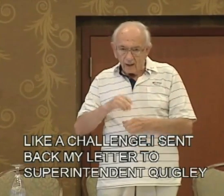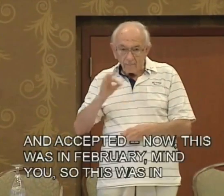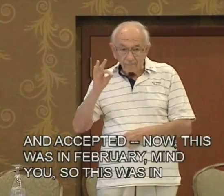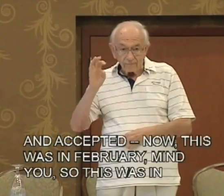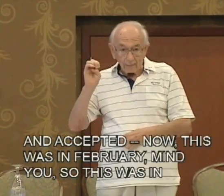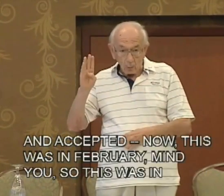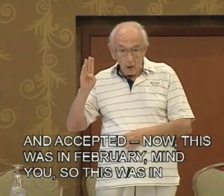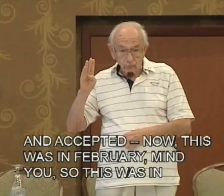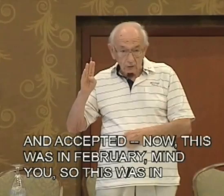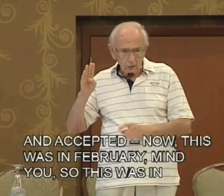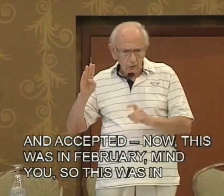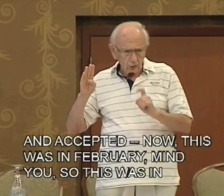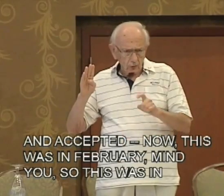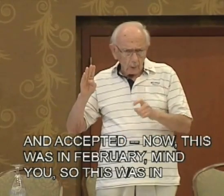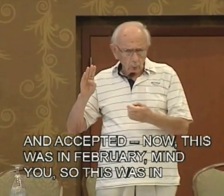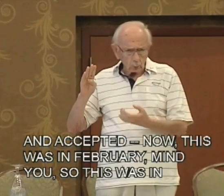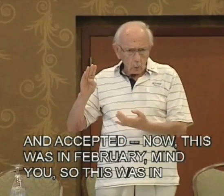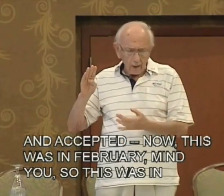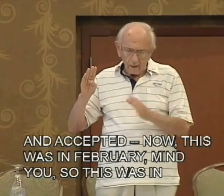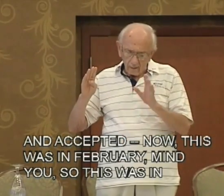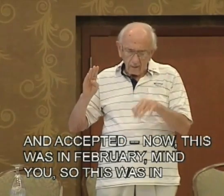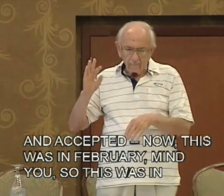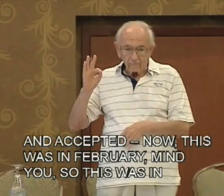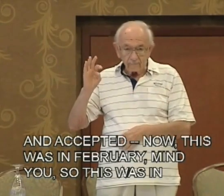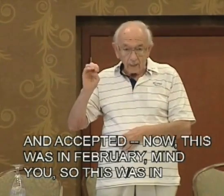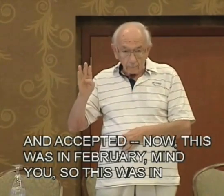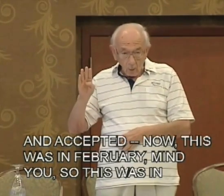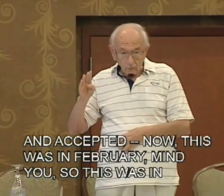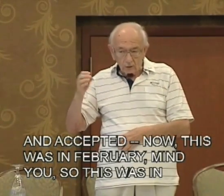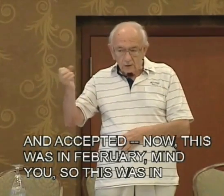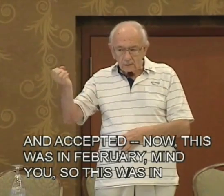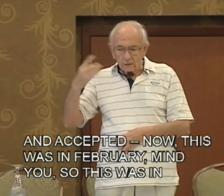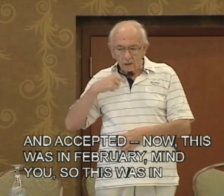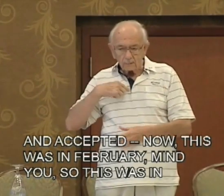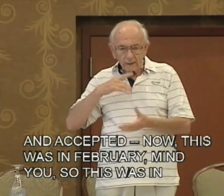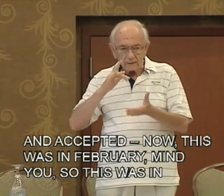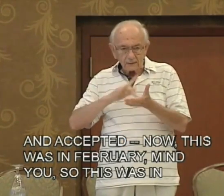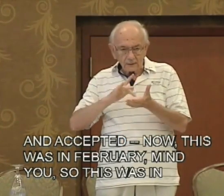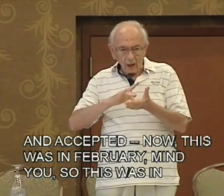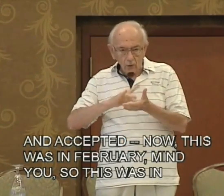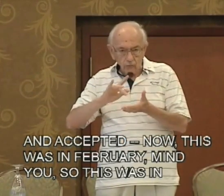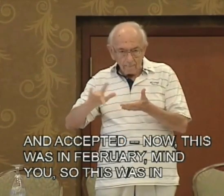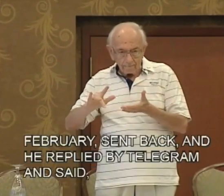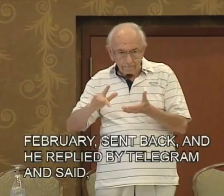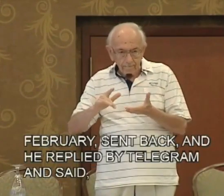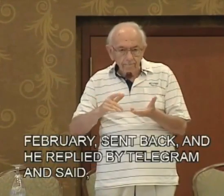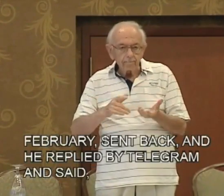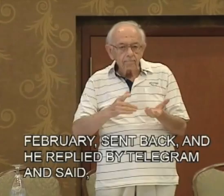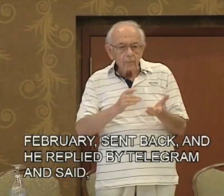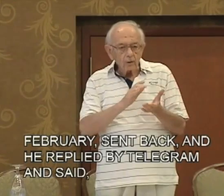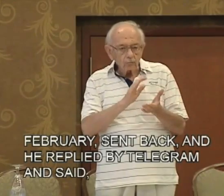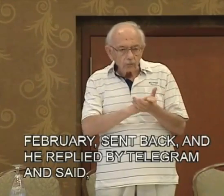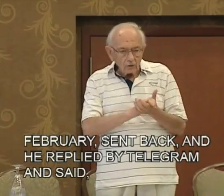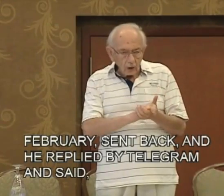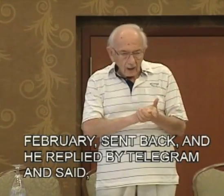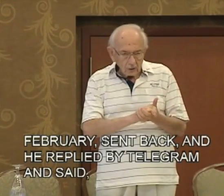accepted now this was in February mind you so this was in February sent back and he replied by